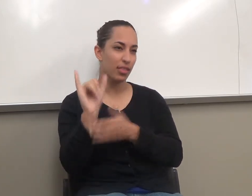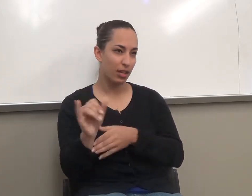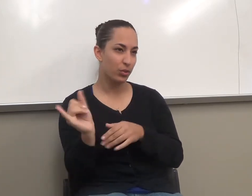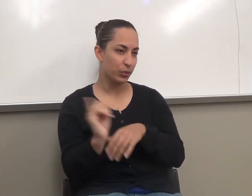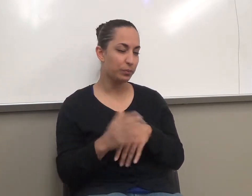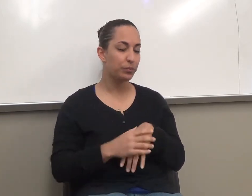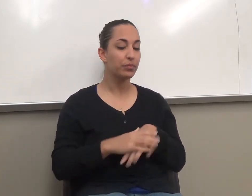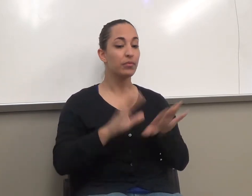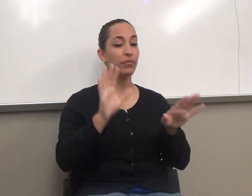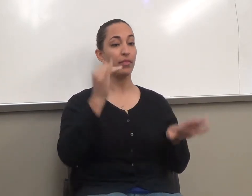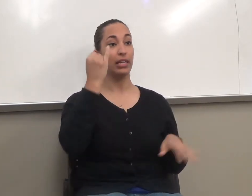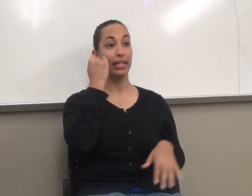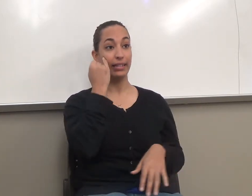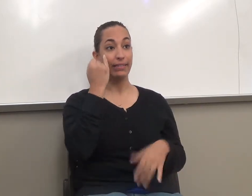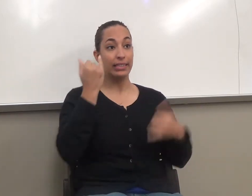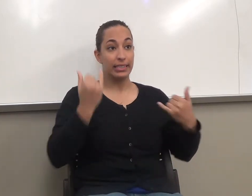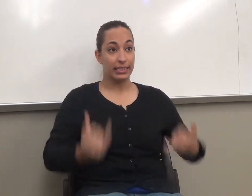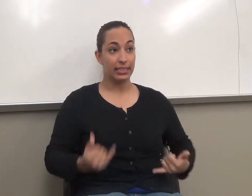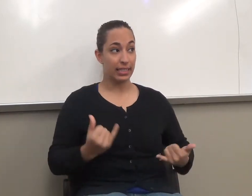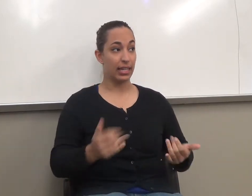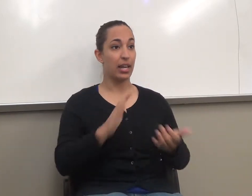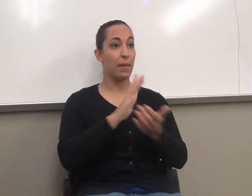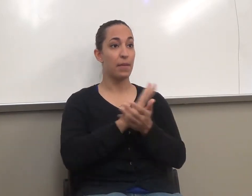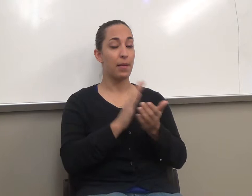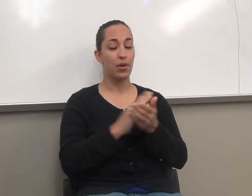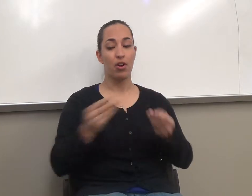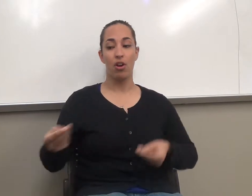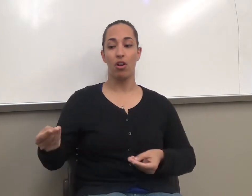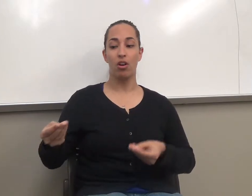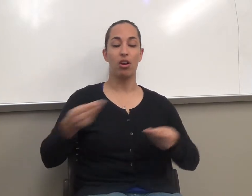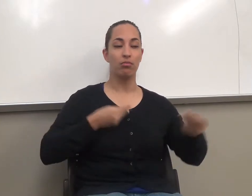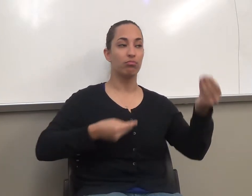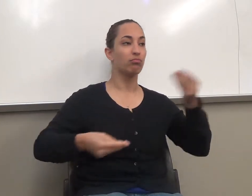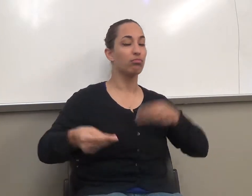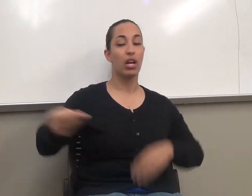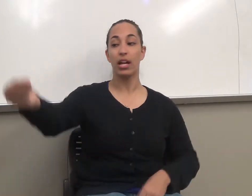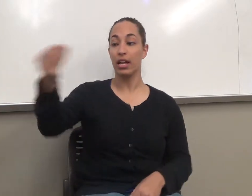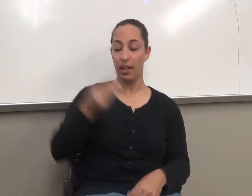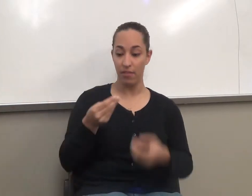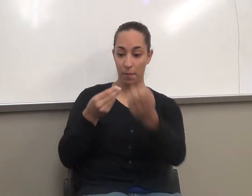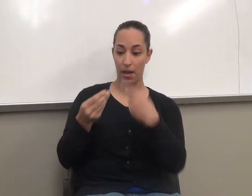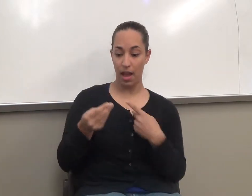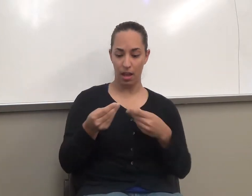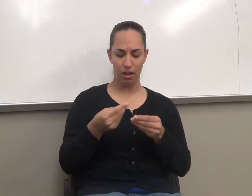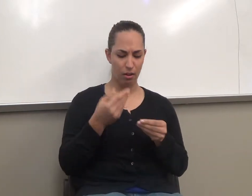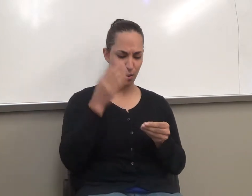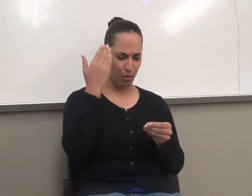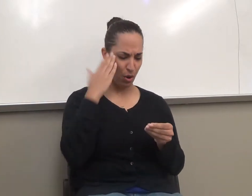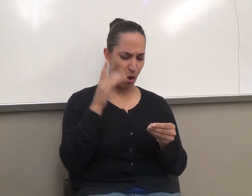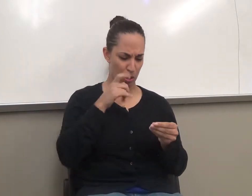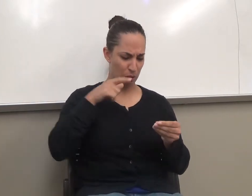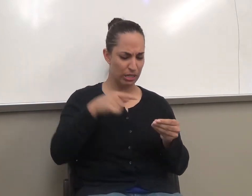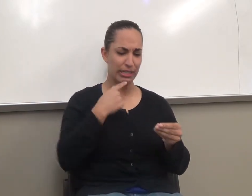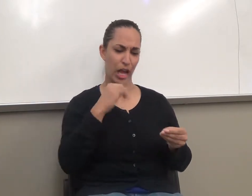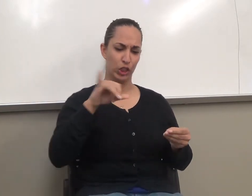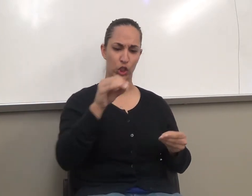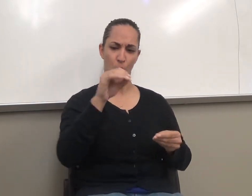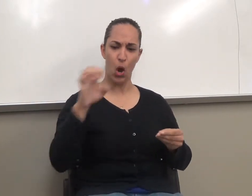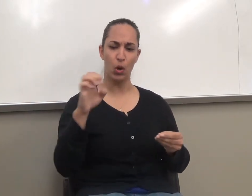back today from somebody you don't know, you know, you get a paper back and it says, Joe reviewed this paper, and you have no idea who Joe